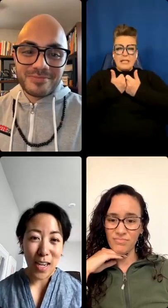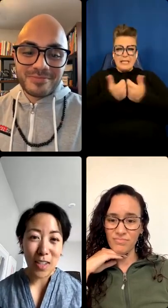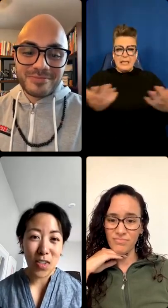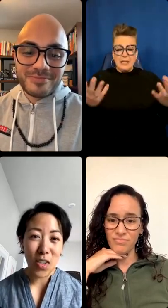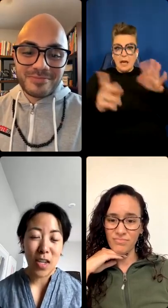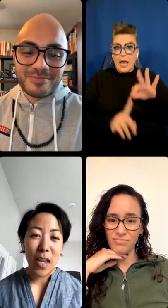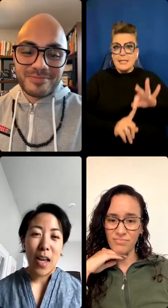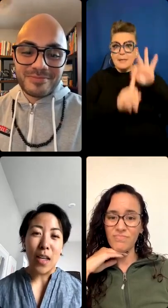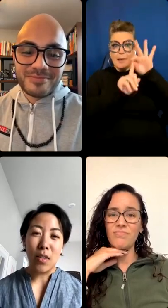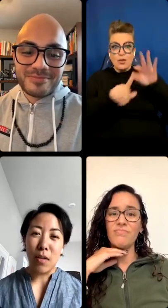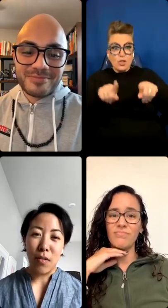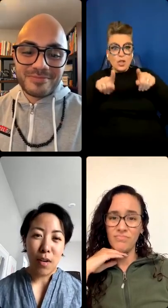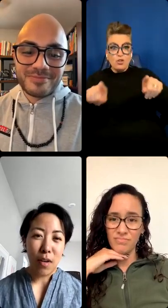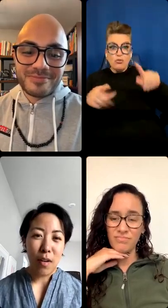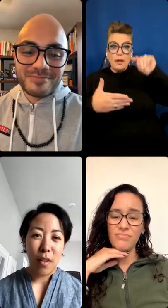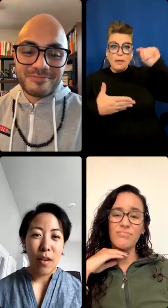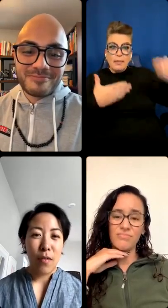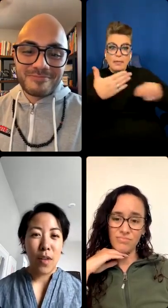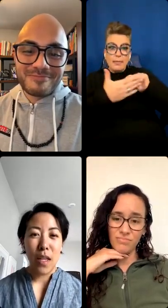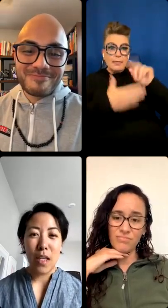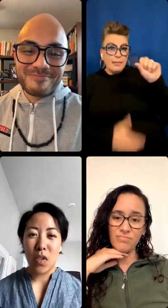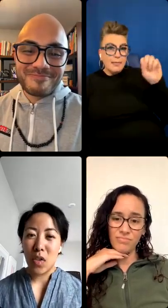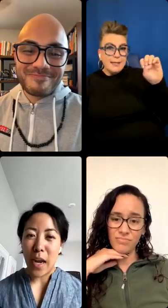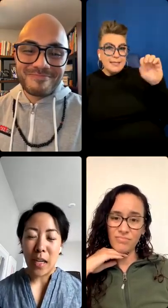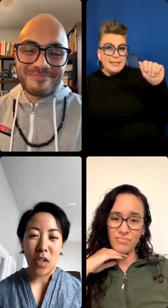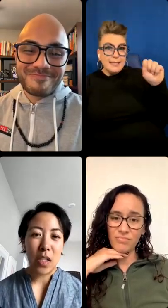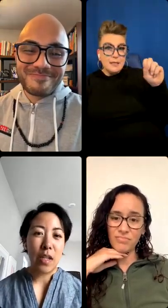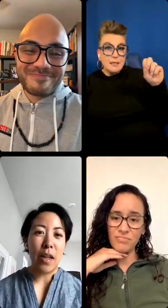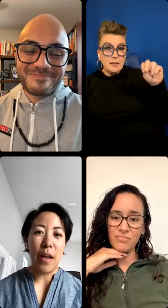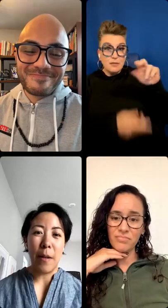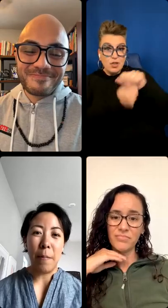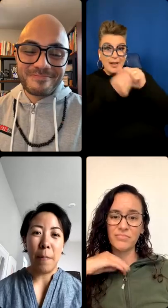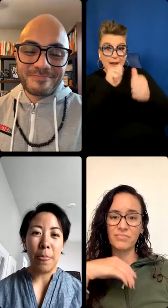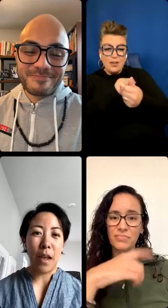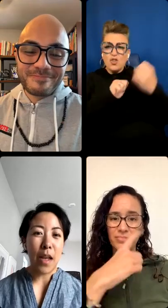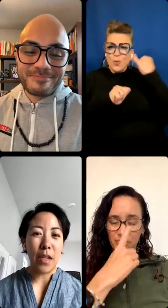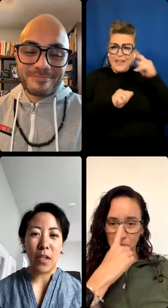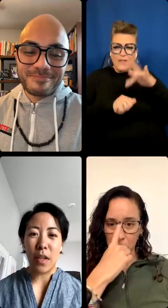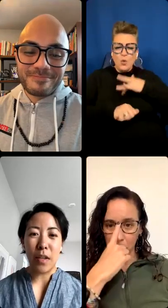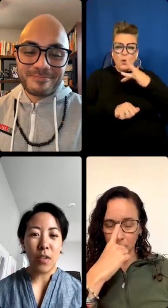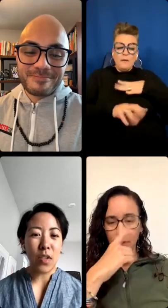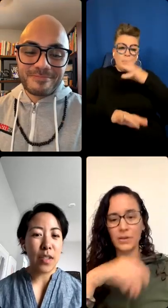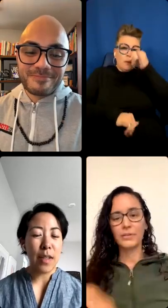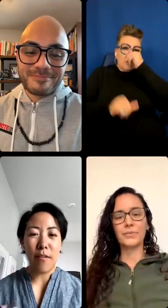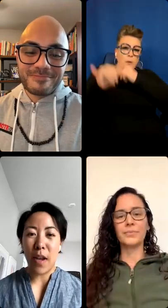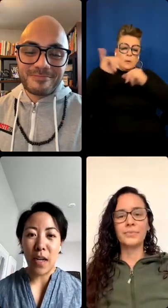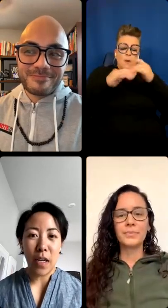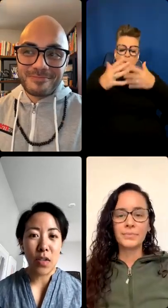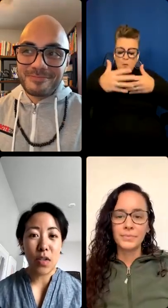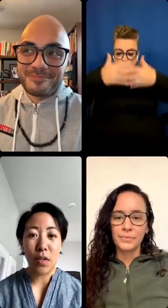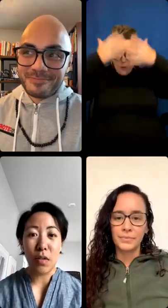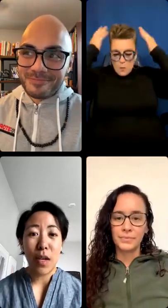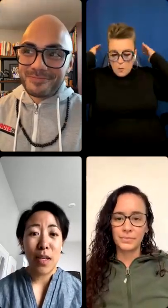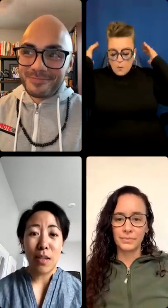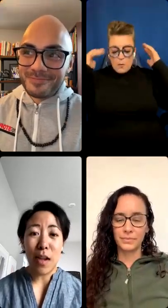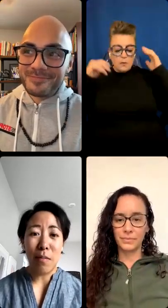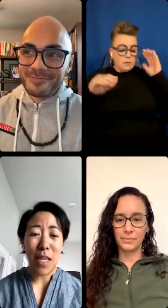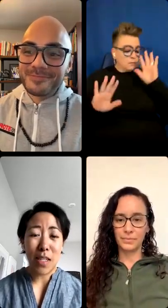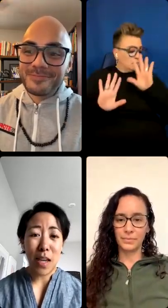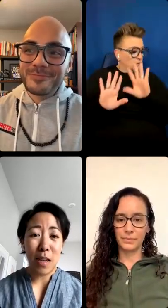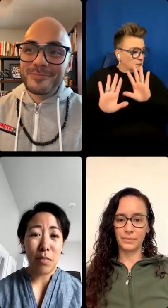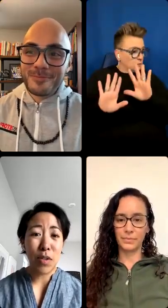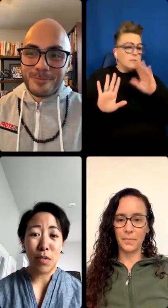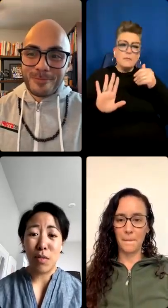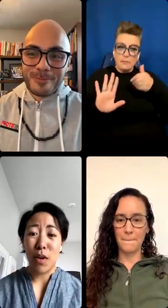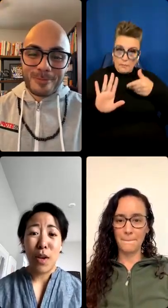seasonal change. And so if you're feeling stretched, I just invite us to